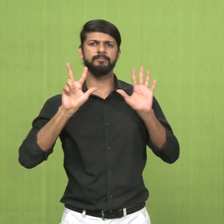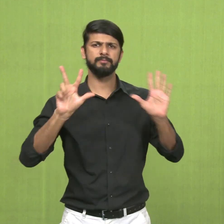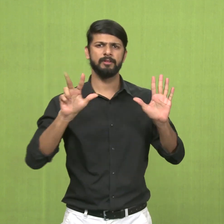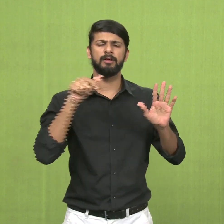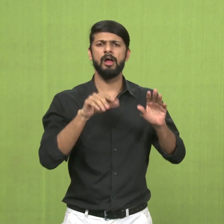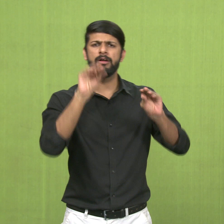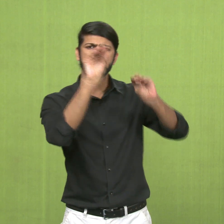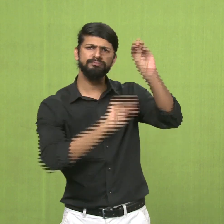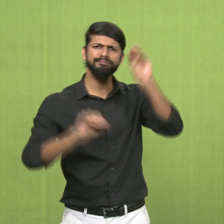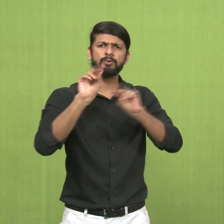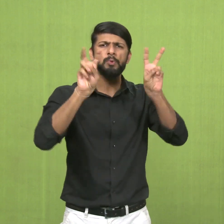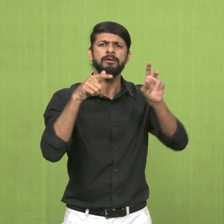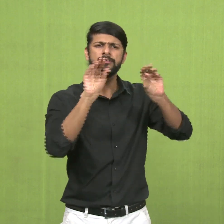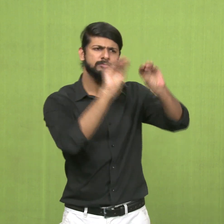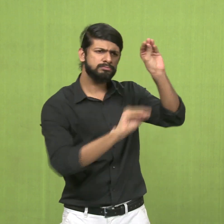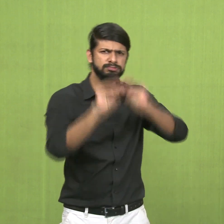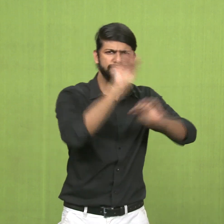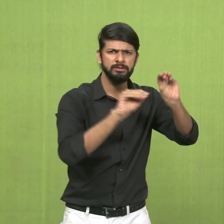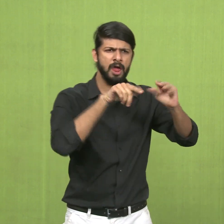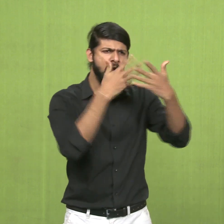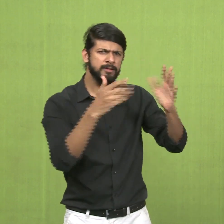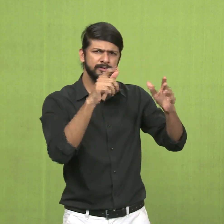lesson number 18, Composition.